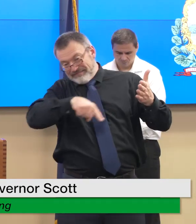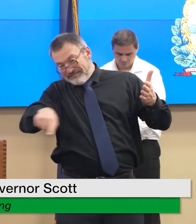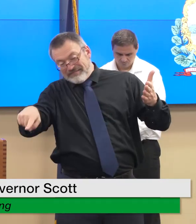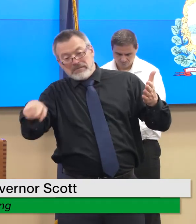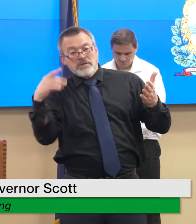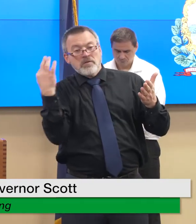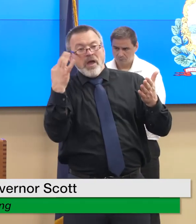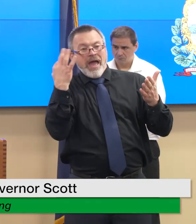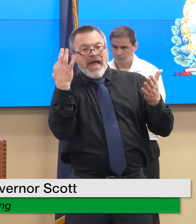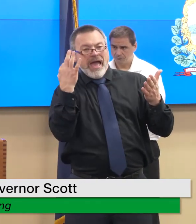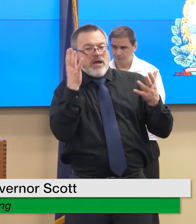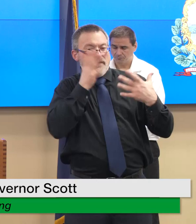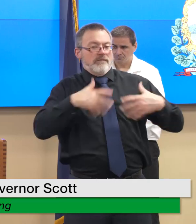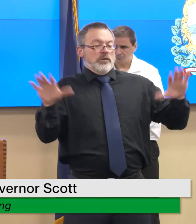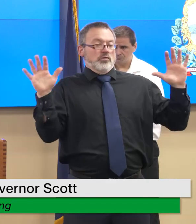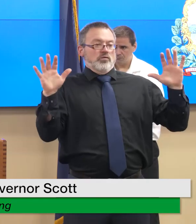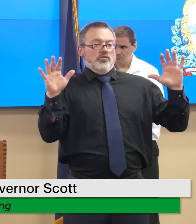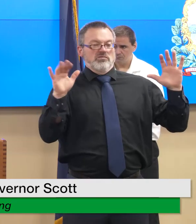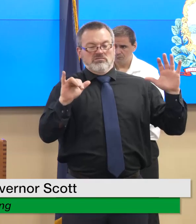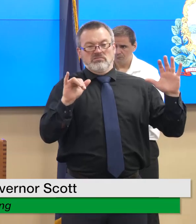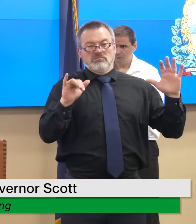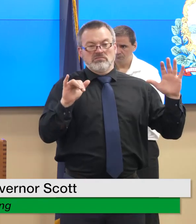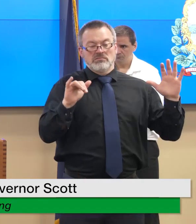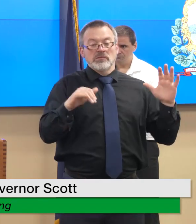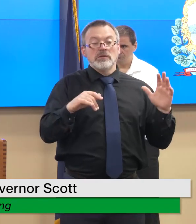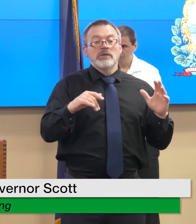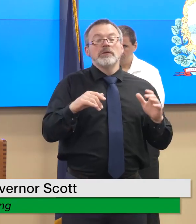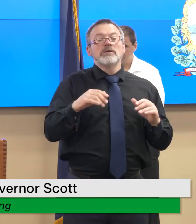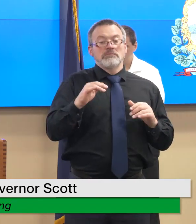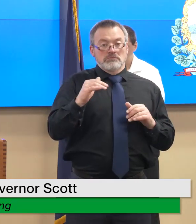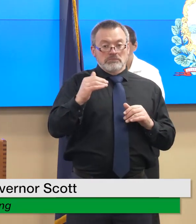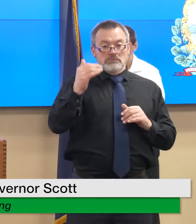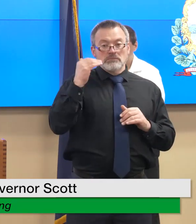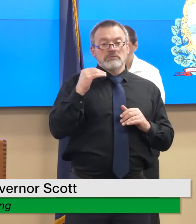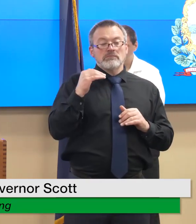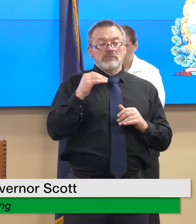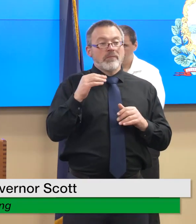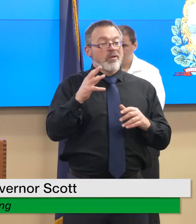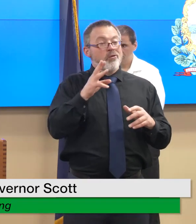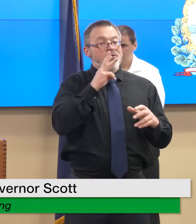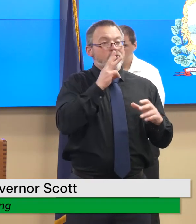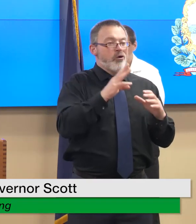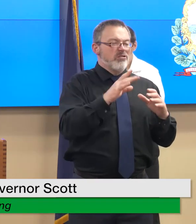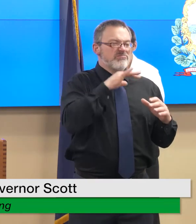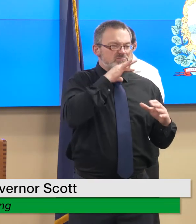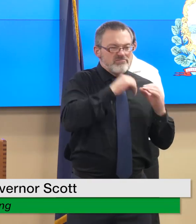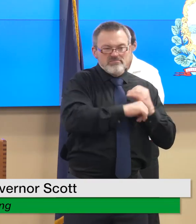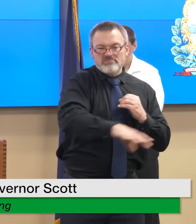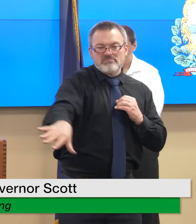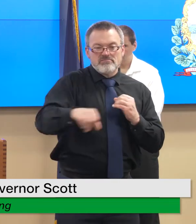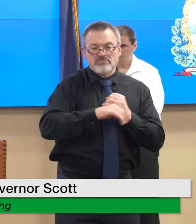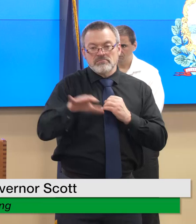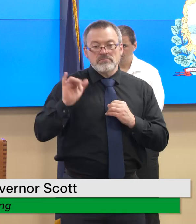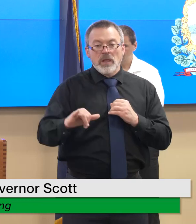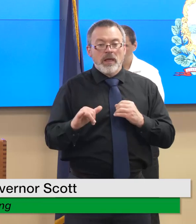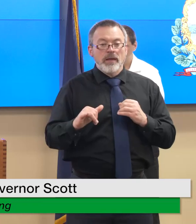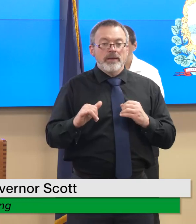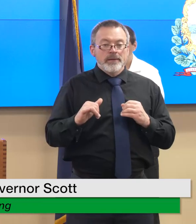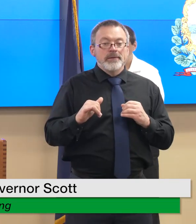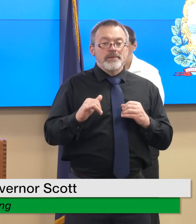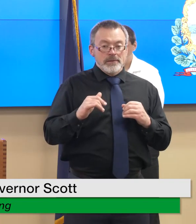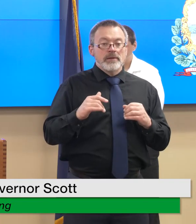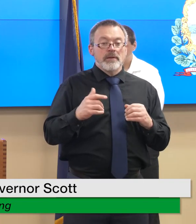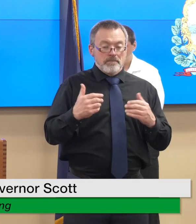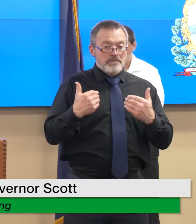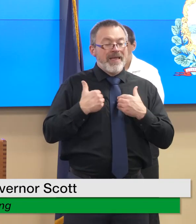Similarly, two wastewater facilities were impacted by the flooding this week. A pump station and sewer main were